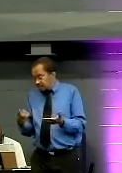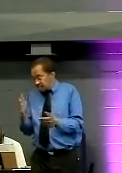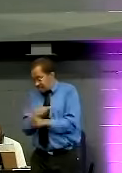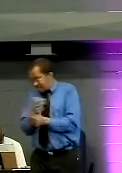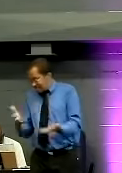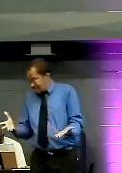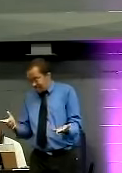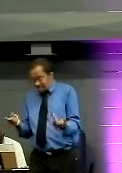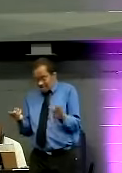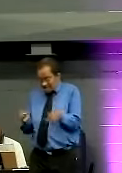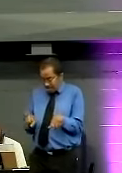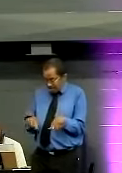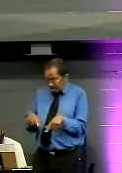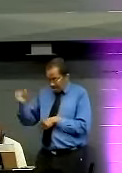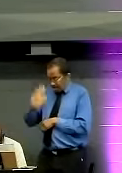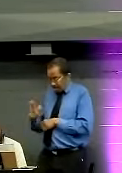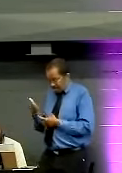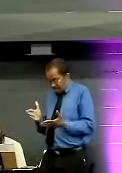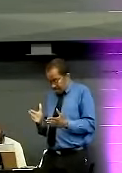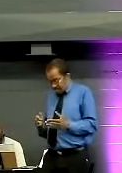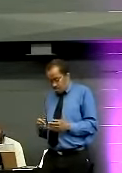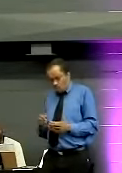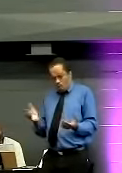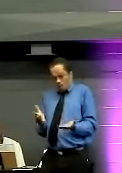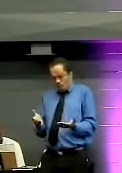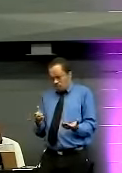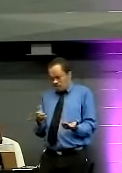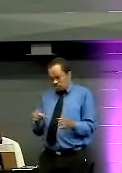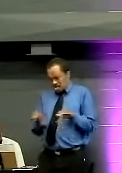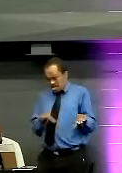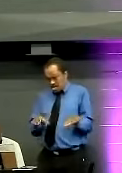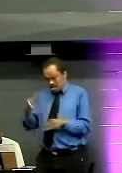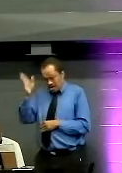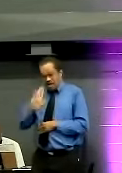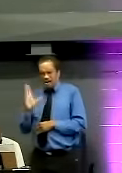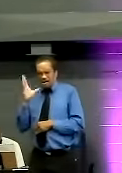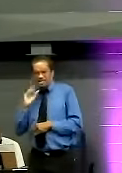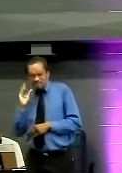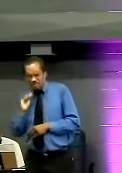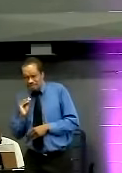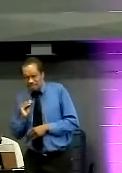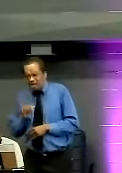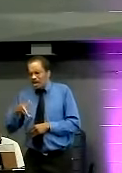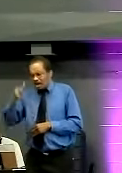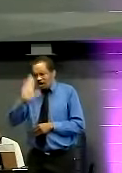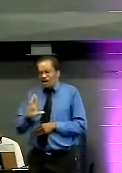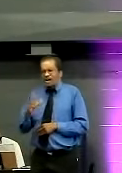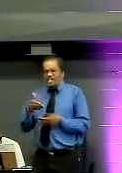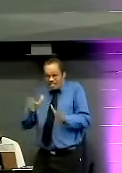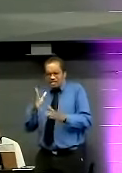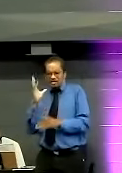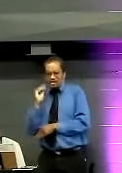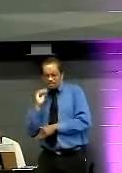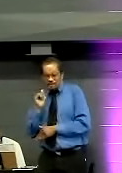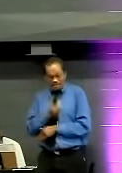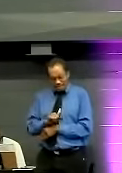or God commanded. So whatever you went through, God needed you to go through it. God had you go through it to develop you.